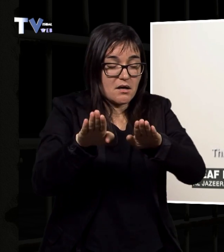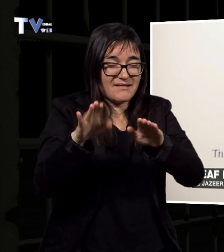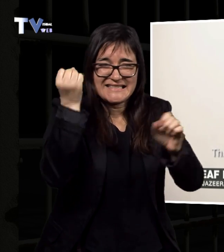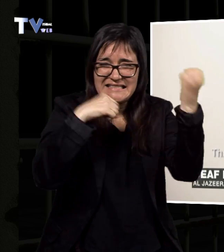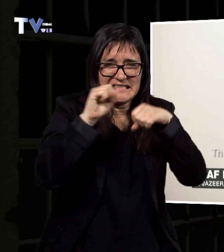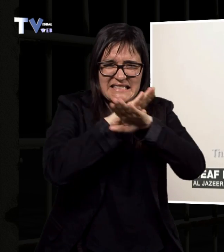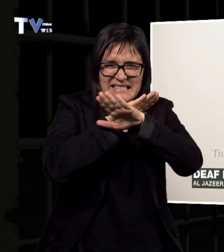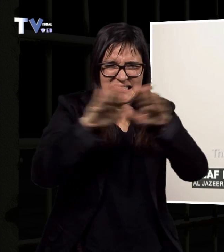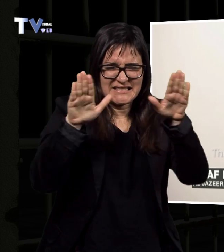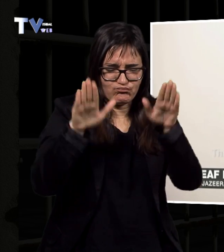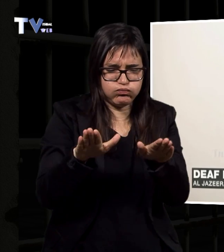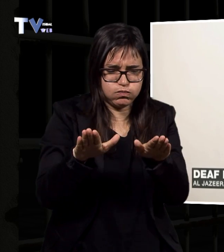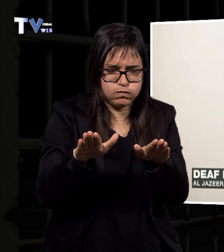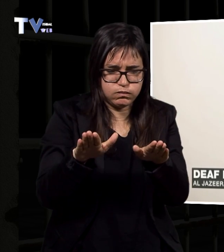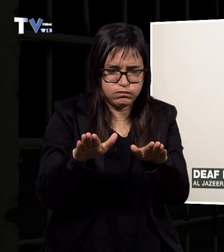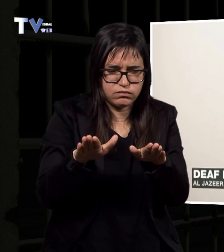move, nothing.